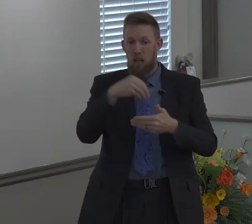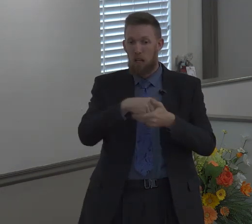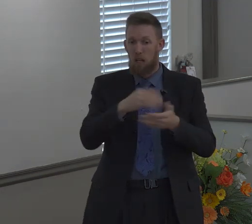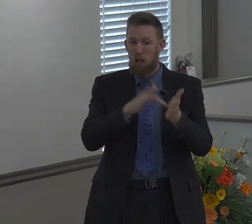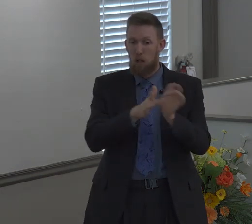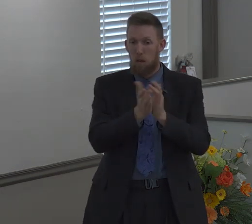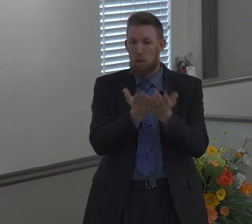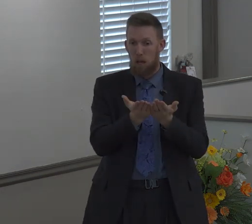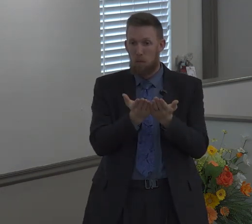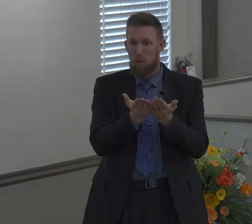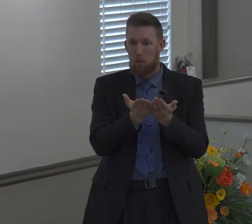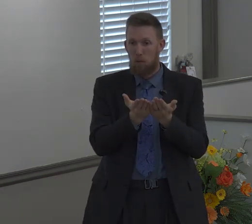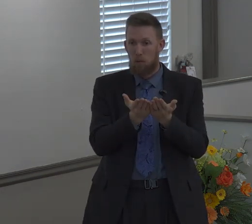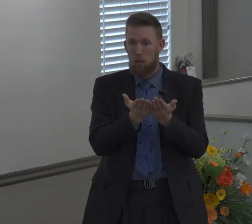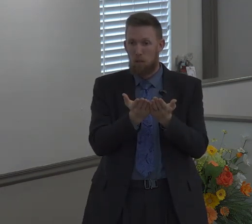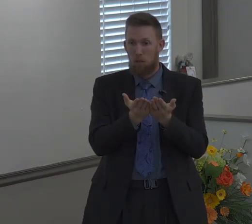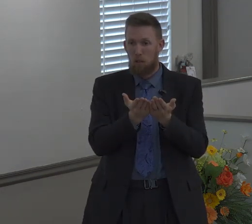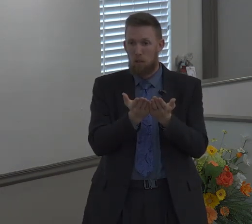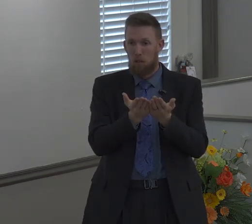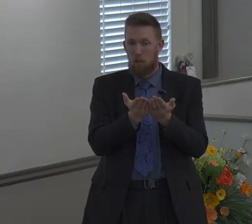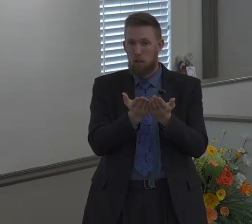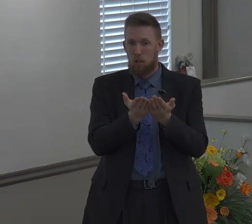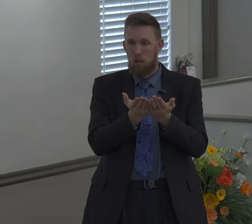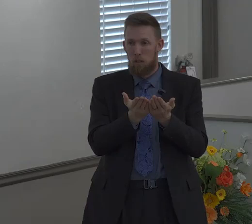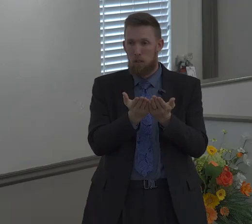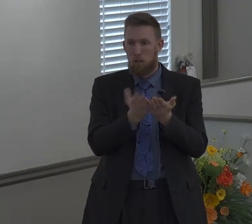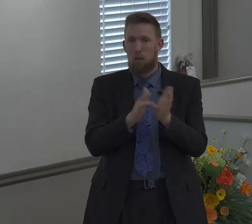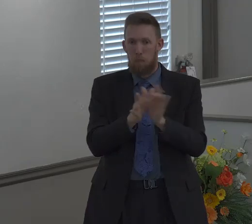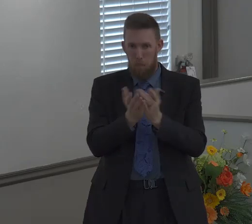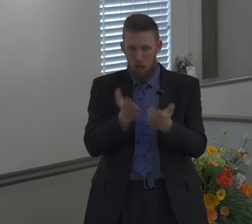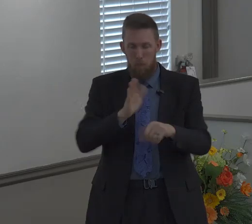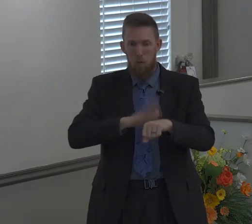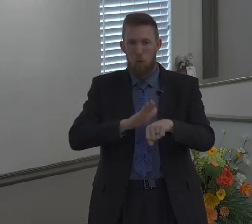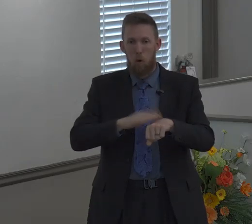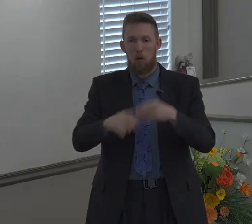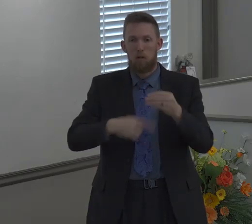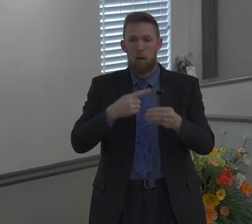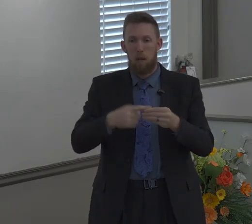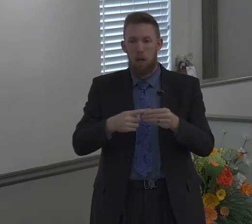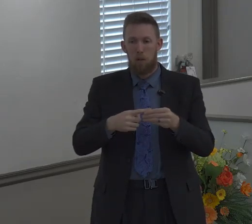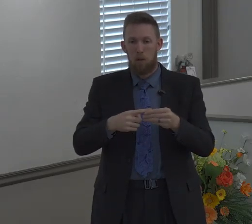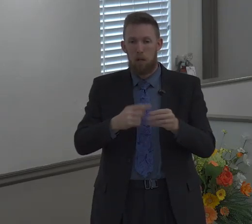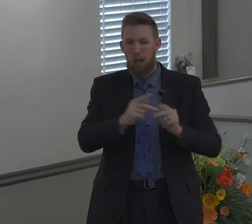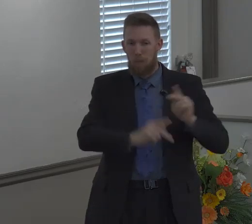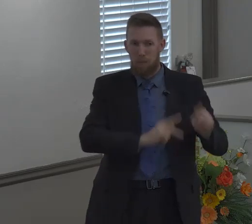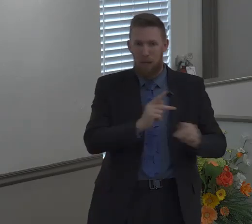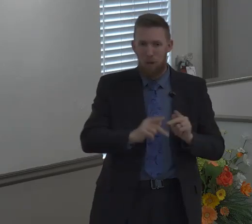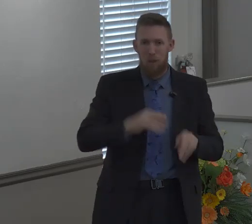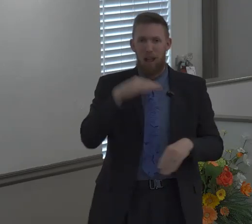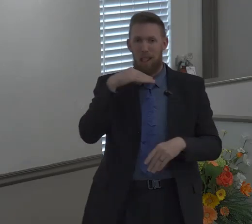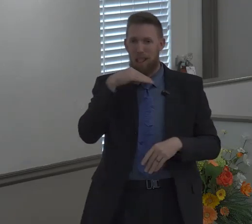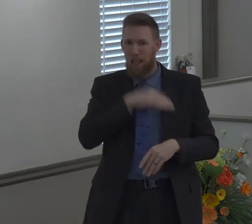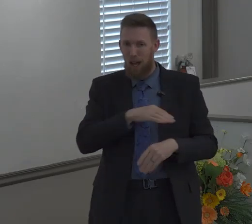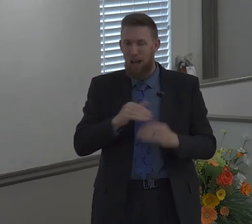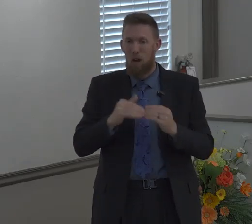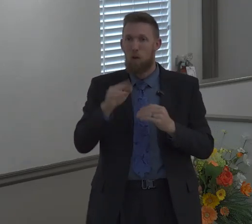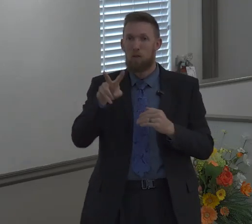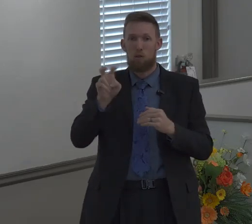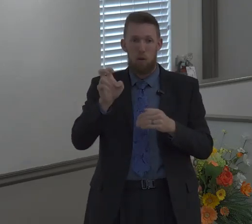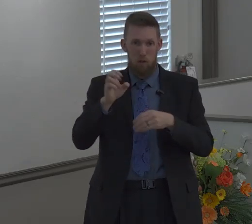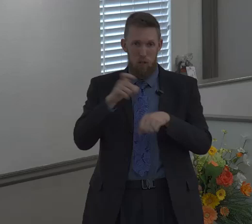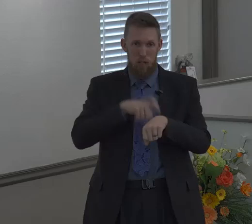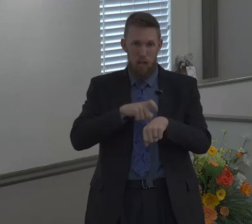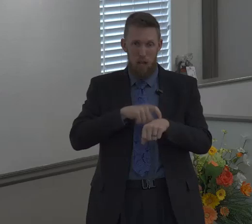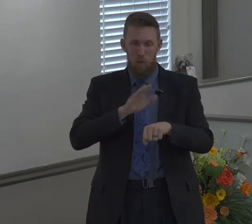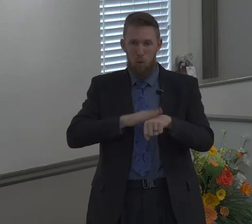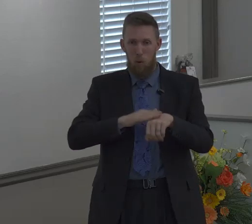Bible were warned about lying, warned about deceivers, warned about deception. And so we